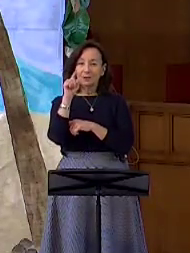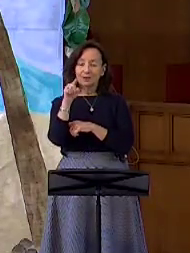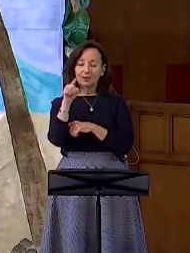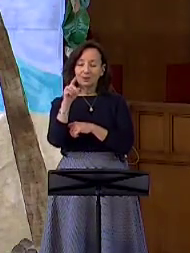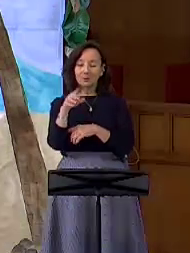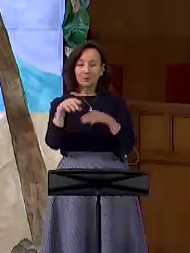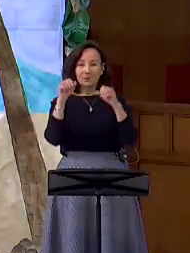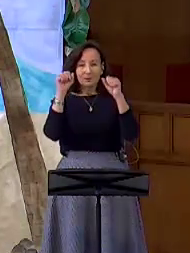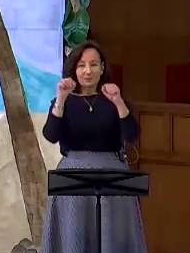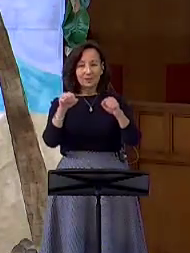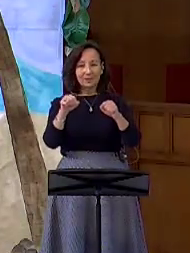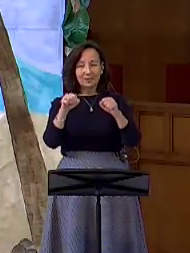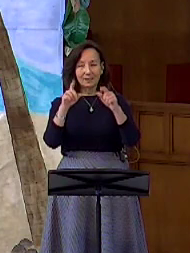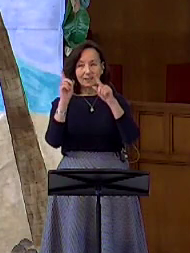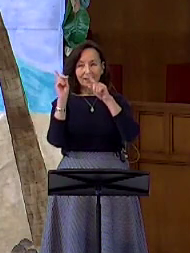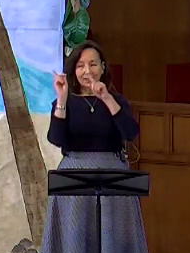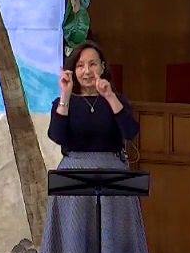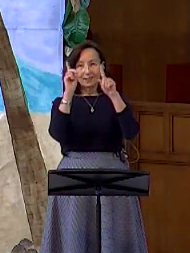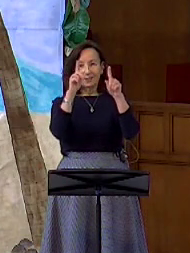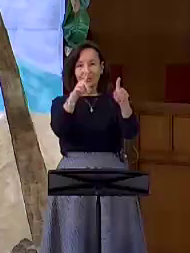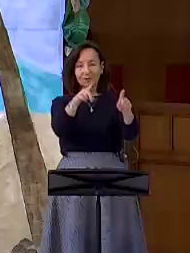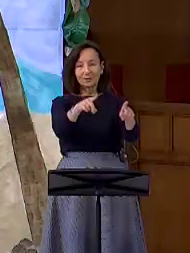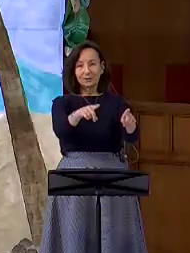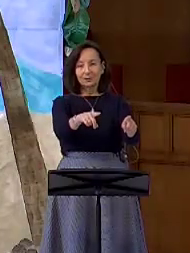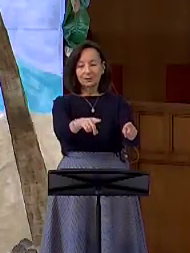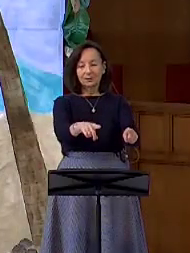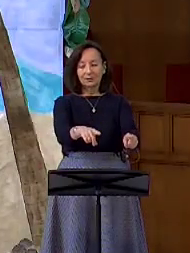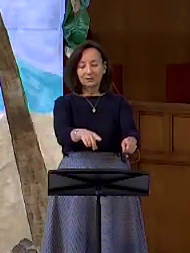everywhere you may go.